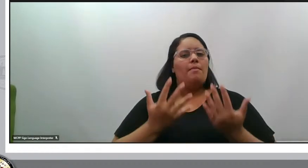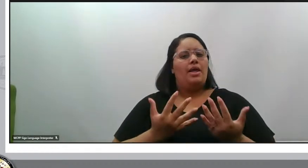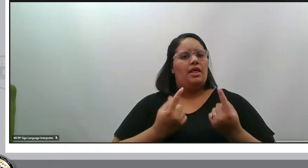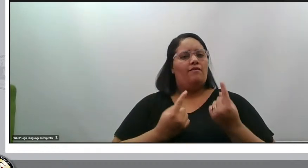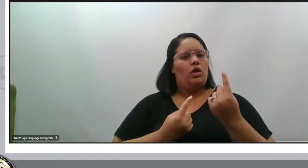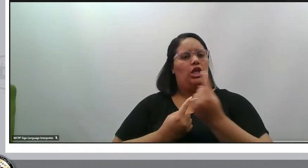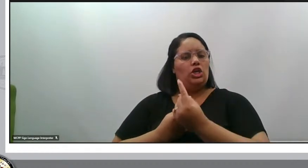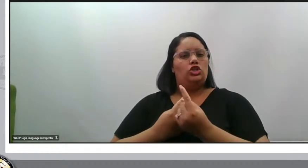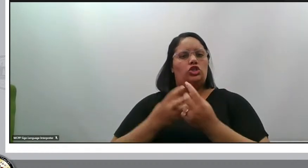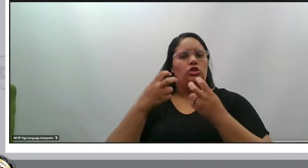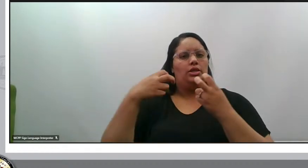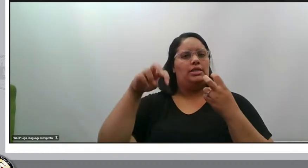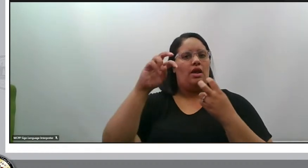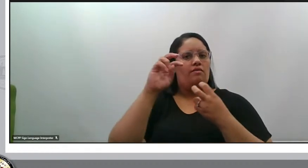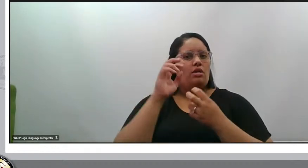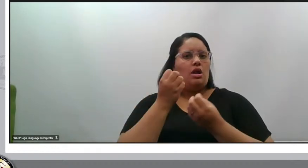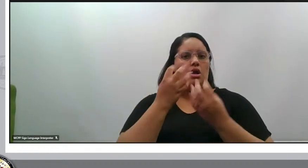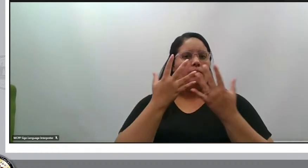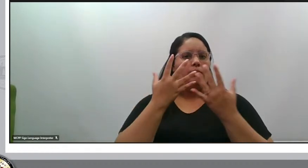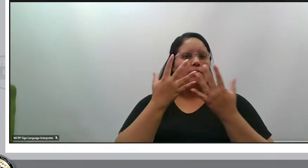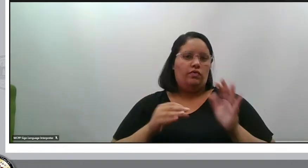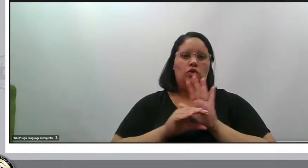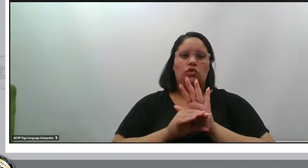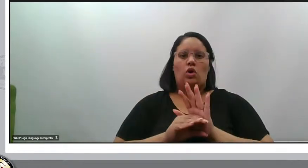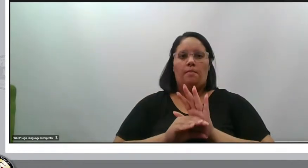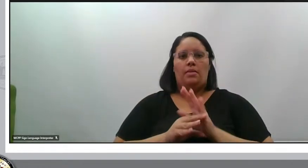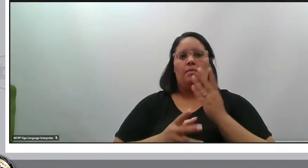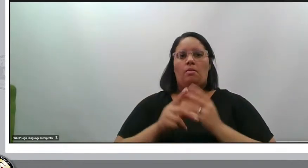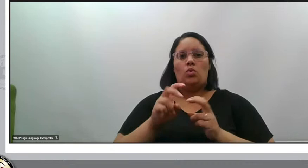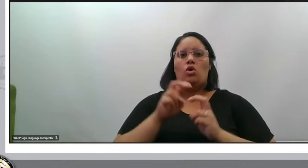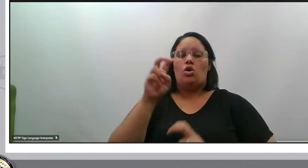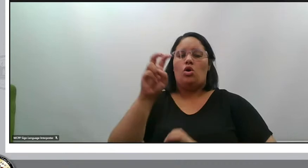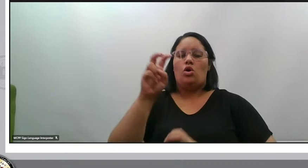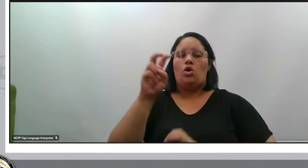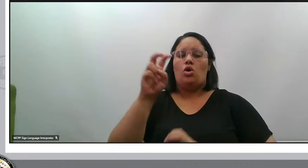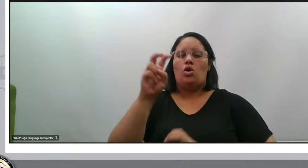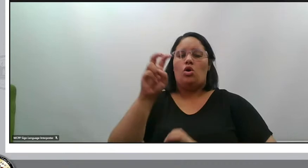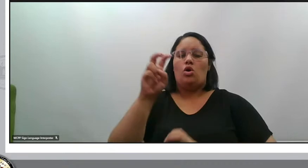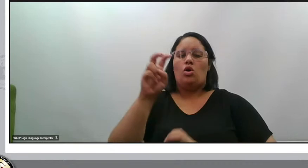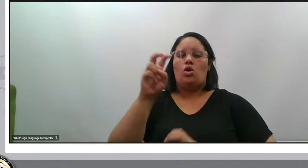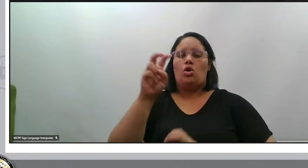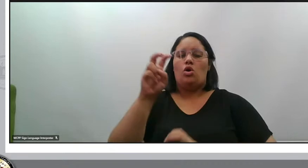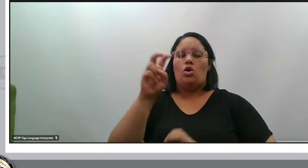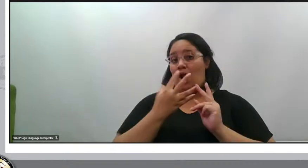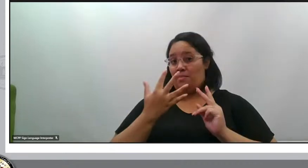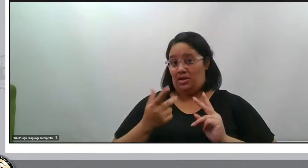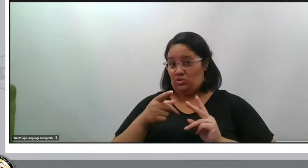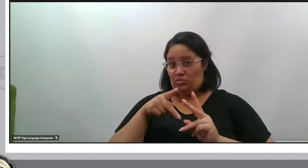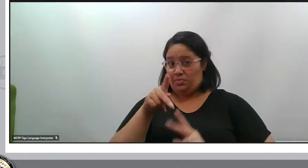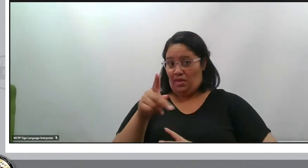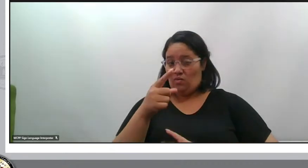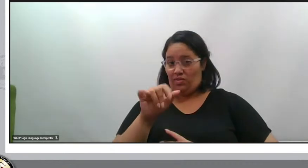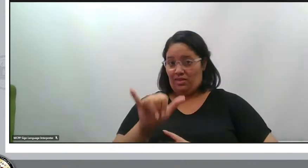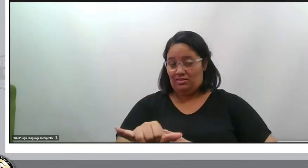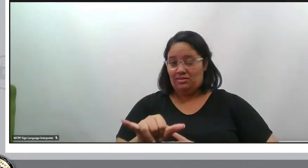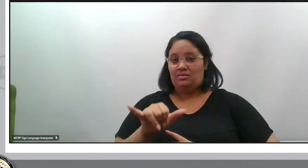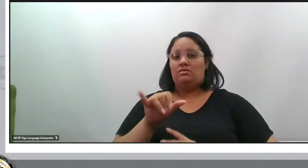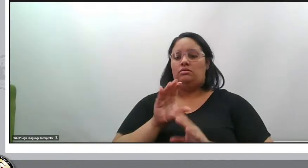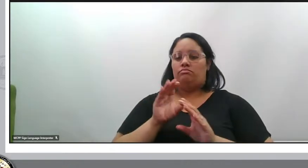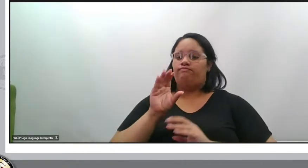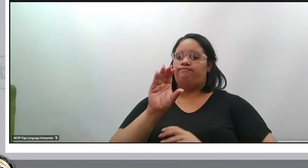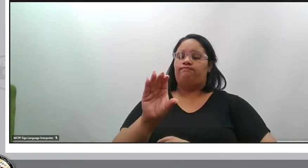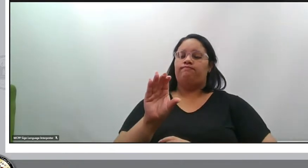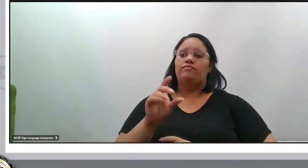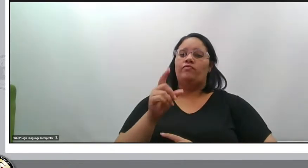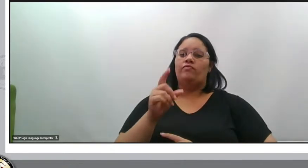trip? So, for example, if you're going to Lesotho, for example, like how much then in that amount is being budgeted